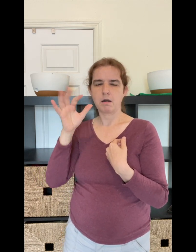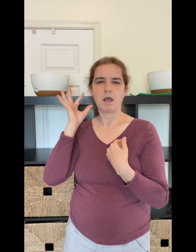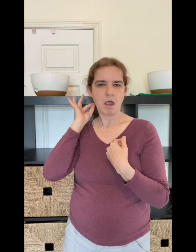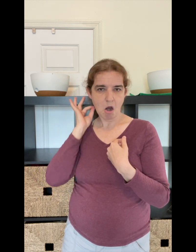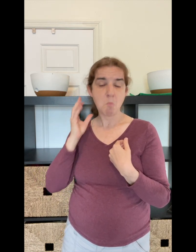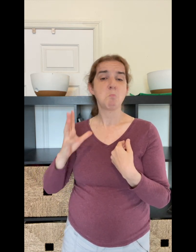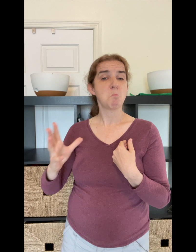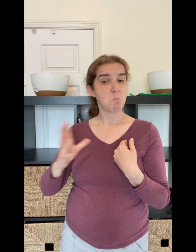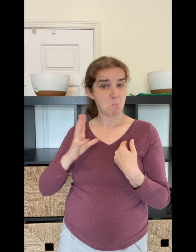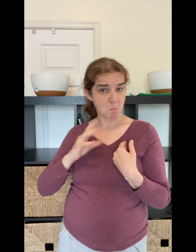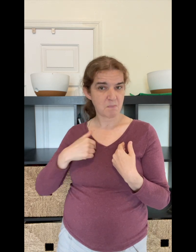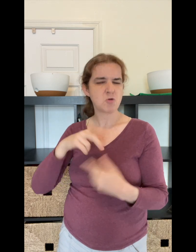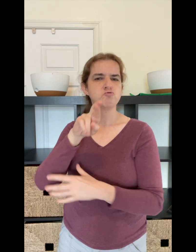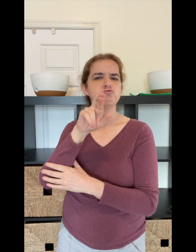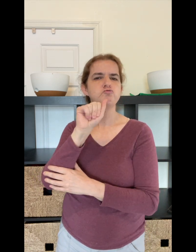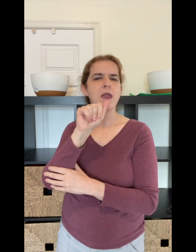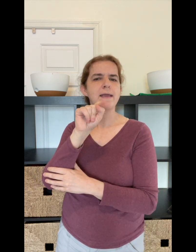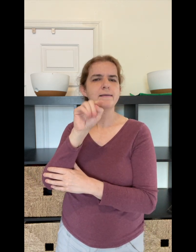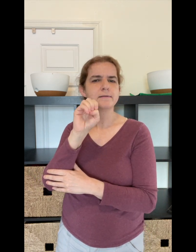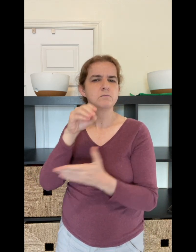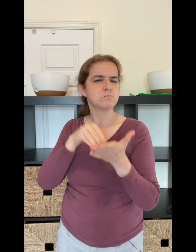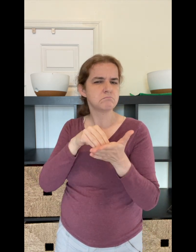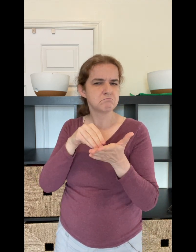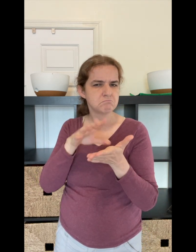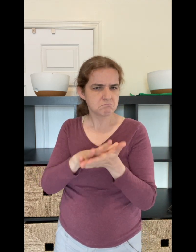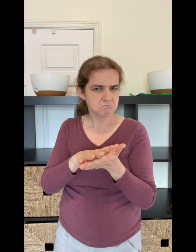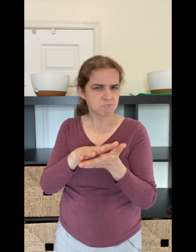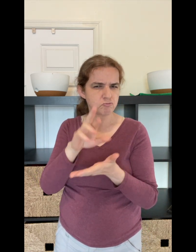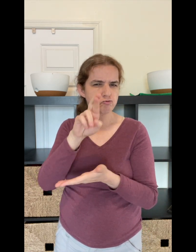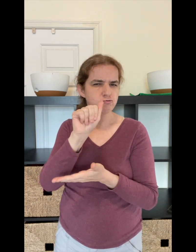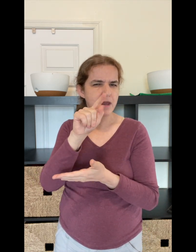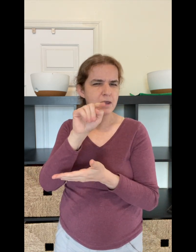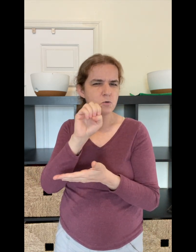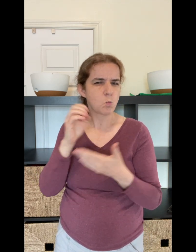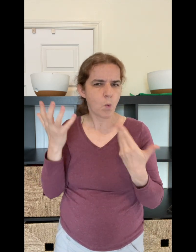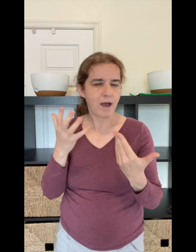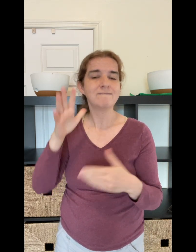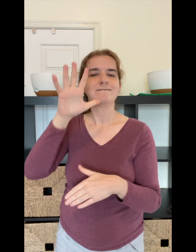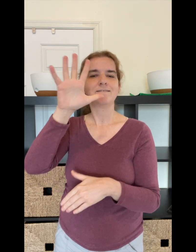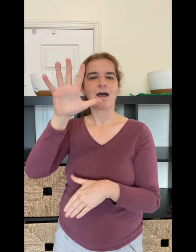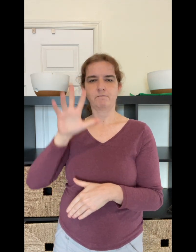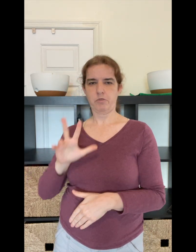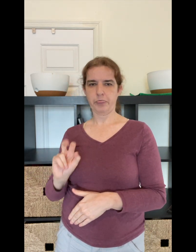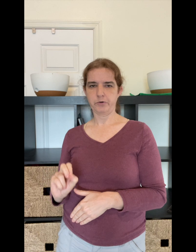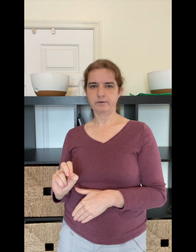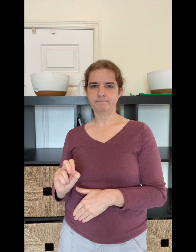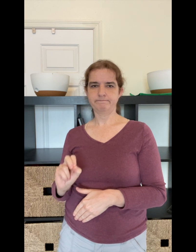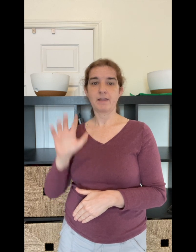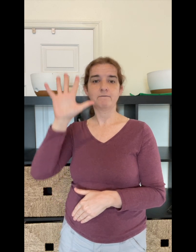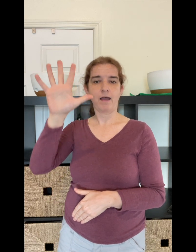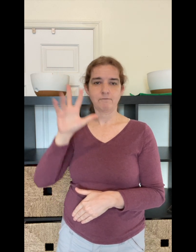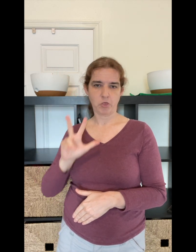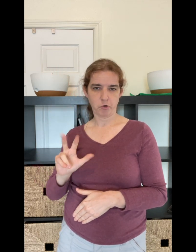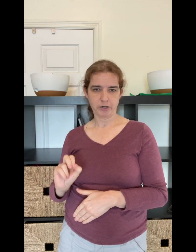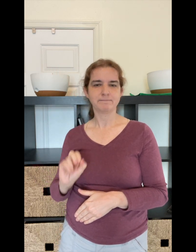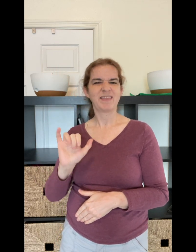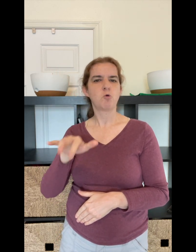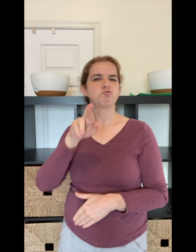group of 30 have blonde hair. Okay, so that's the rate that I put down. The rate that I put down, 5 in 30. 5 in